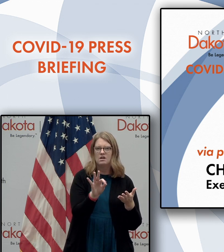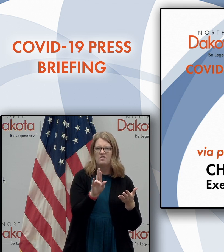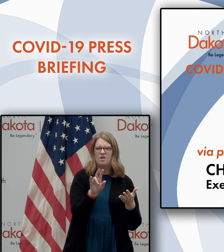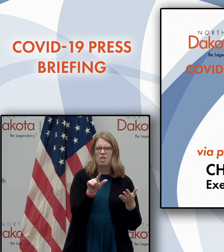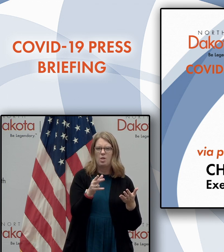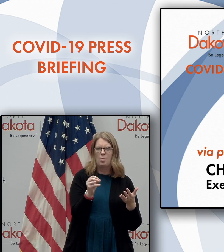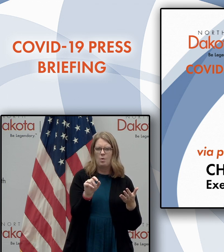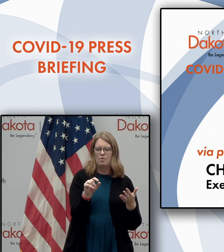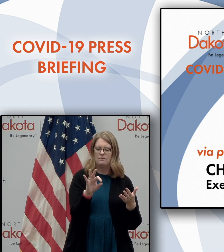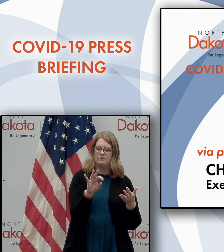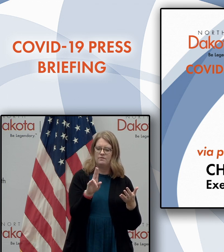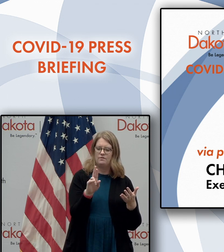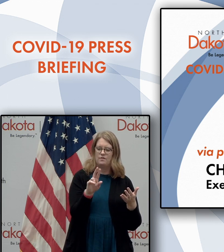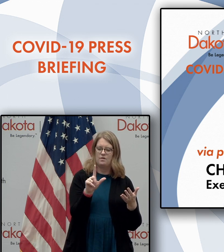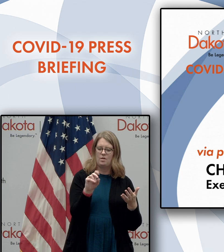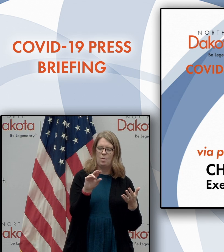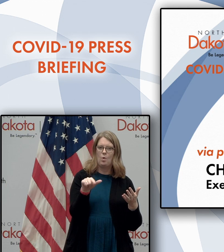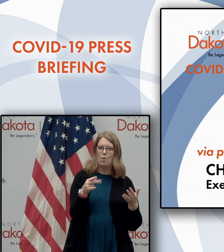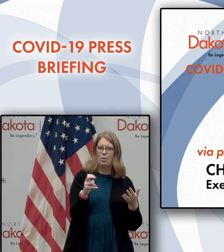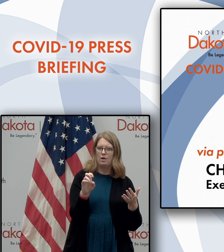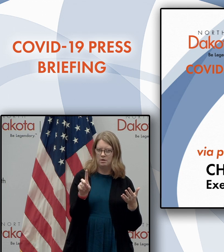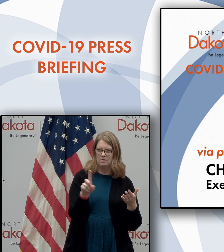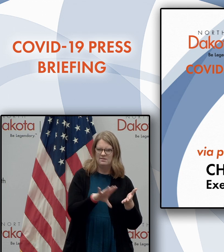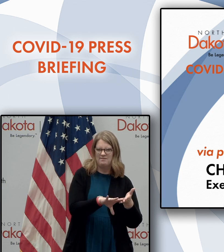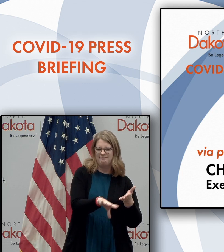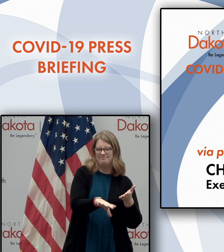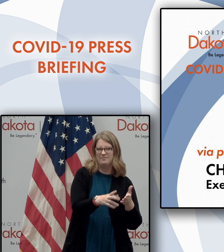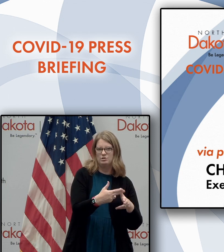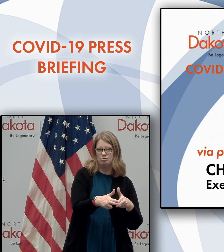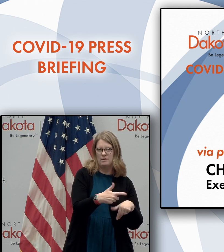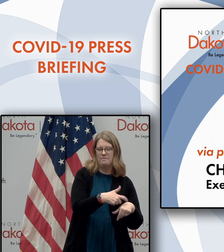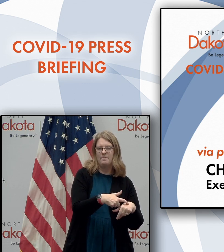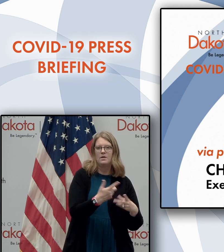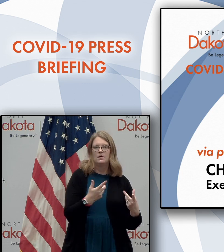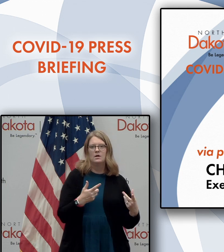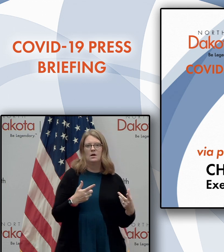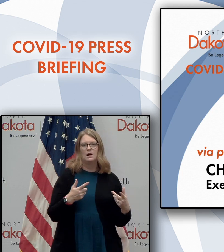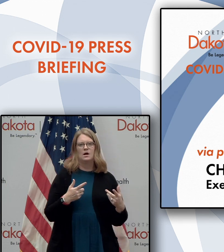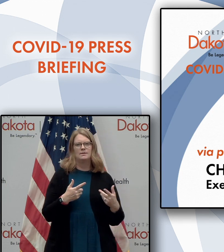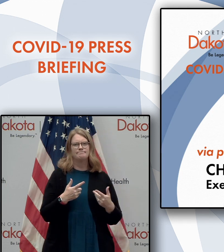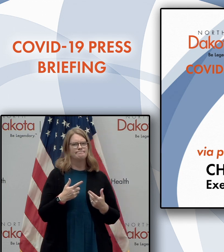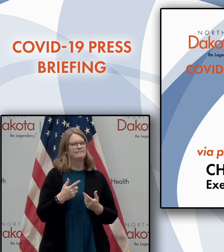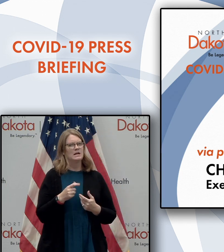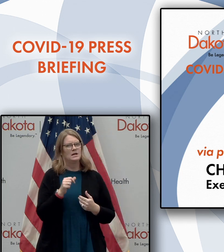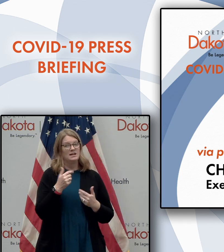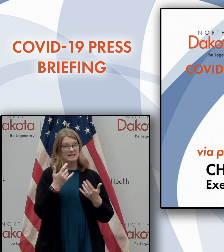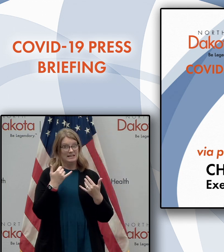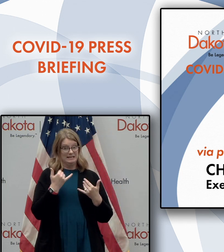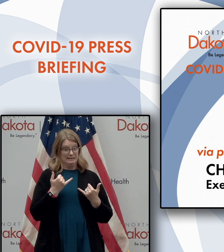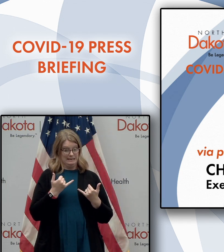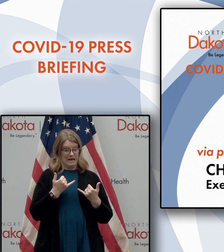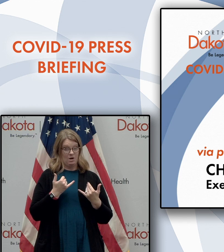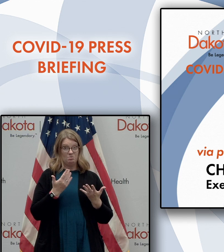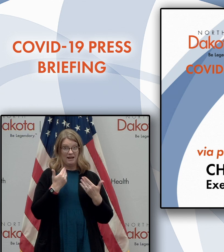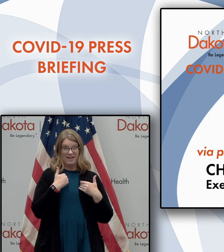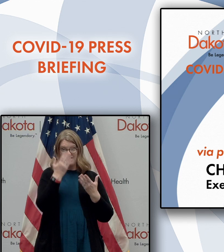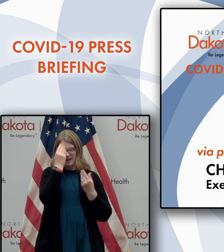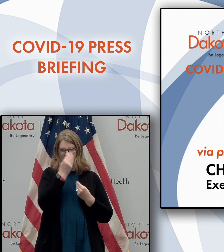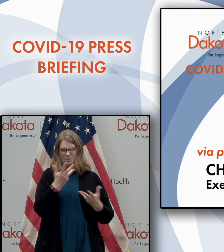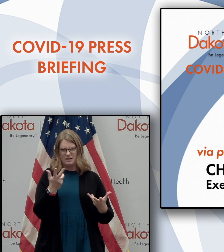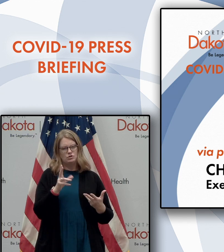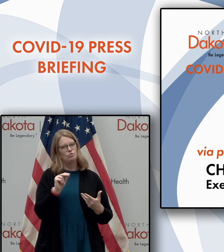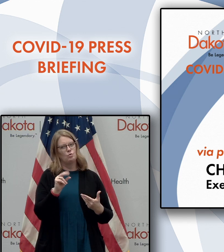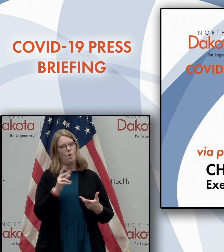were down and who knows how long? We can get that to you. I don't have it at my fingertips. It's not something